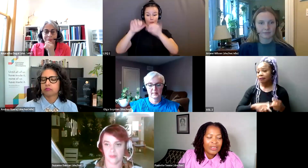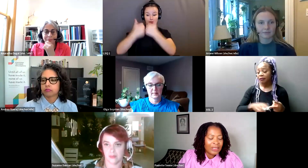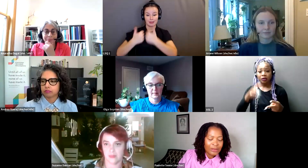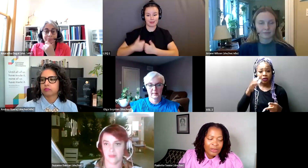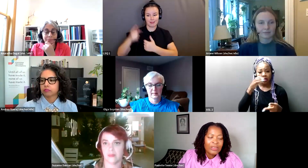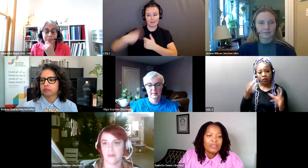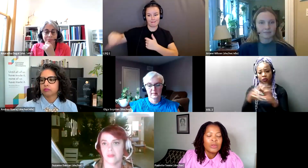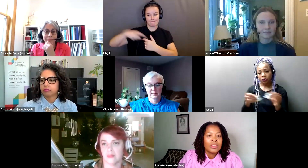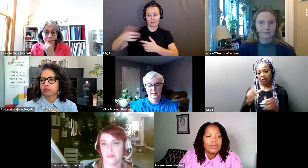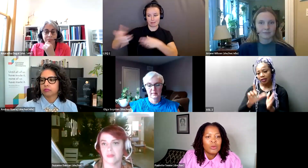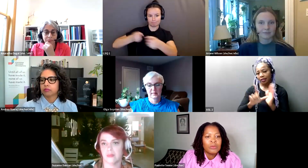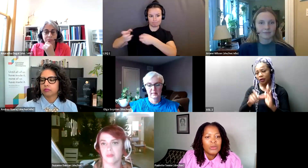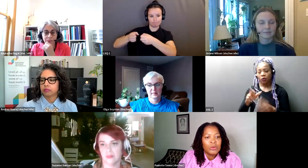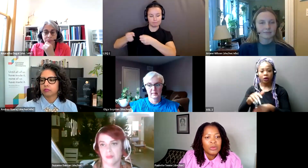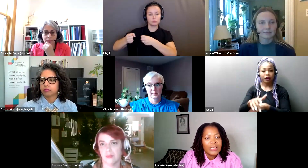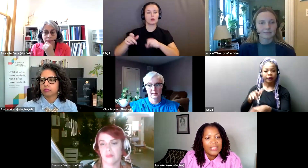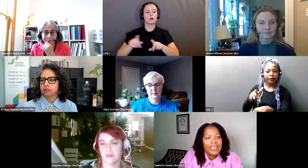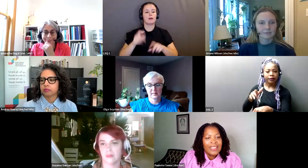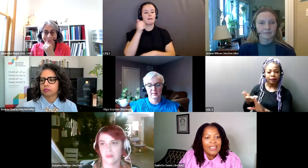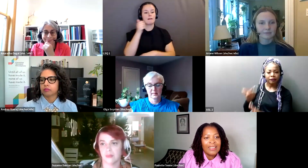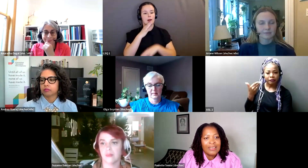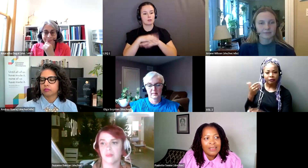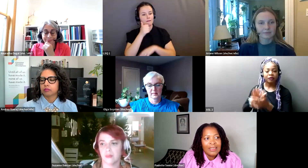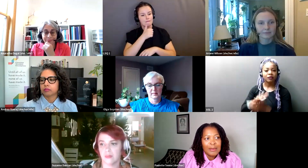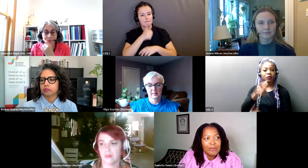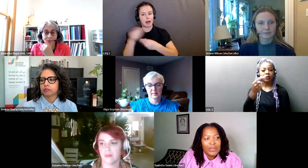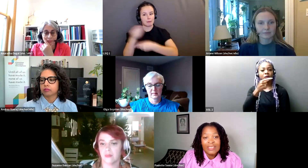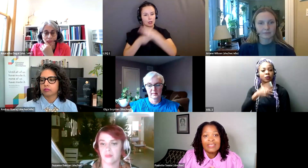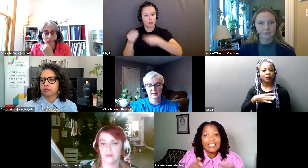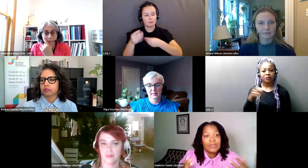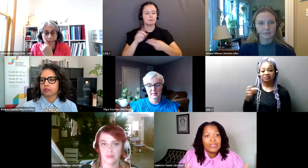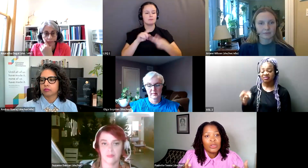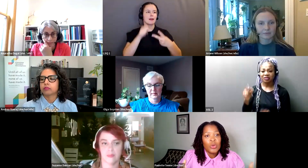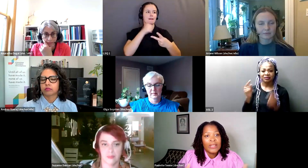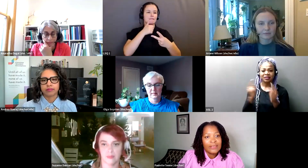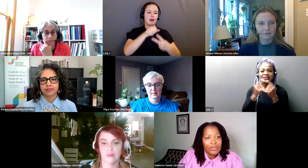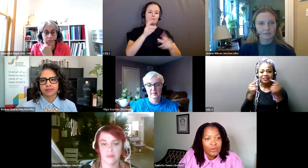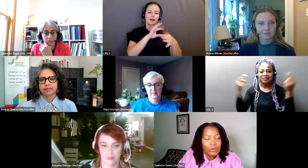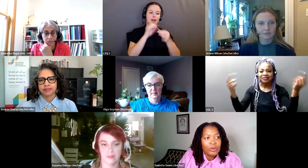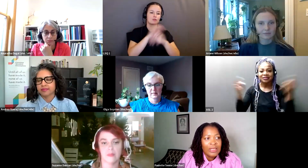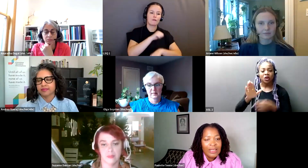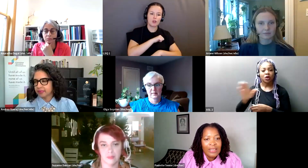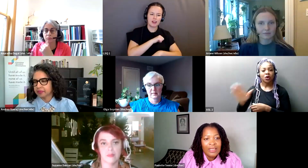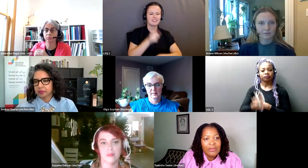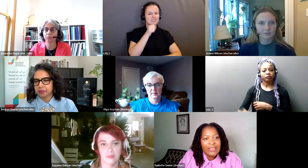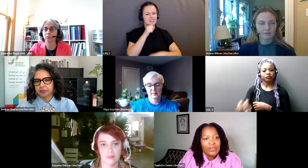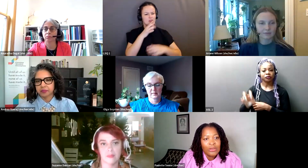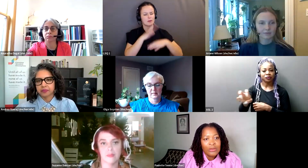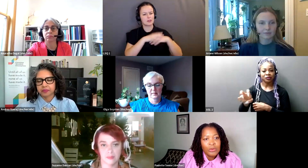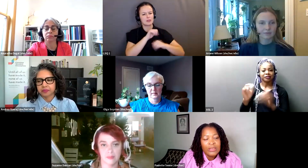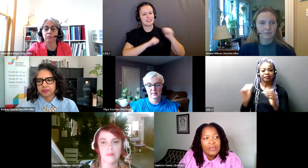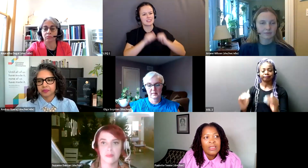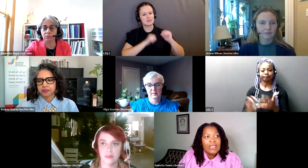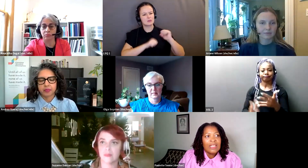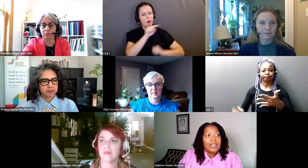later earlier of a woman who really was successful in her quest to advance in